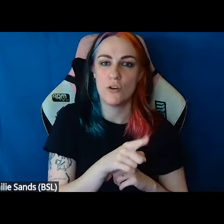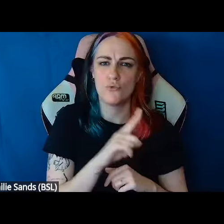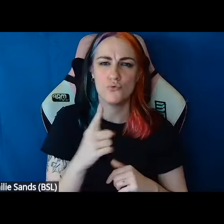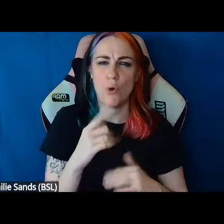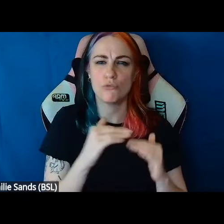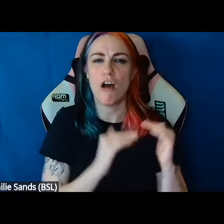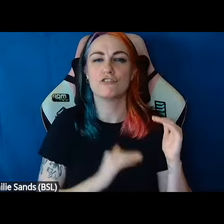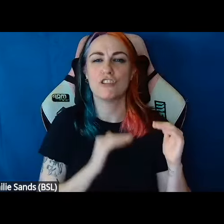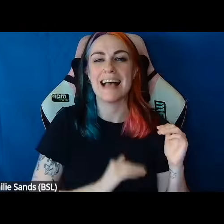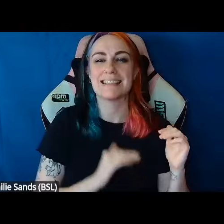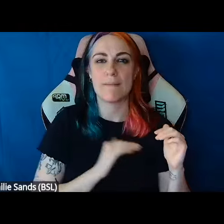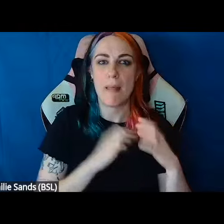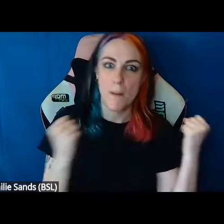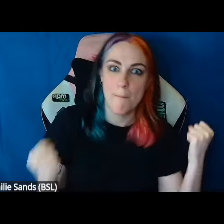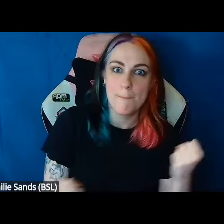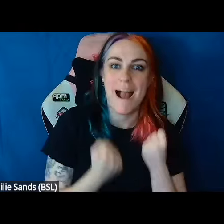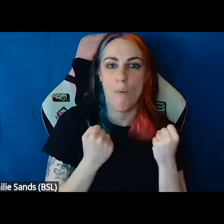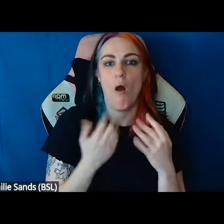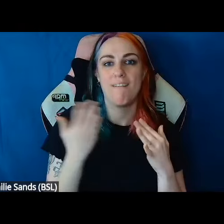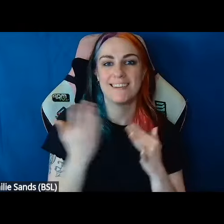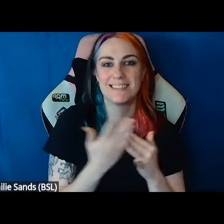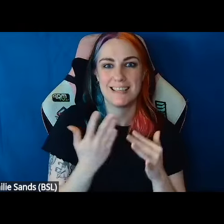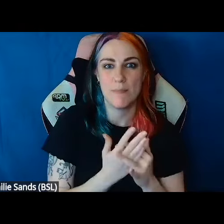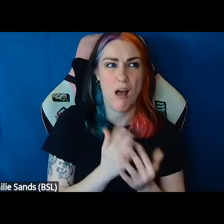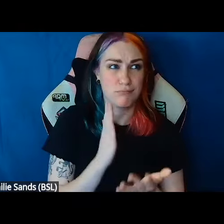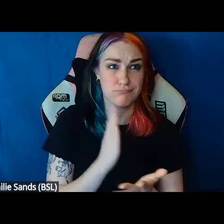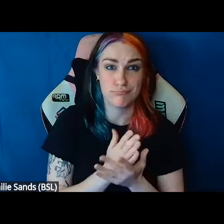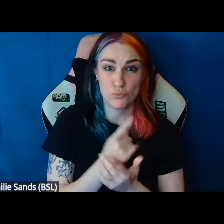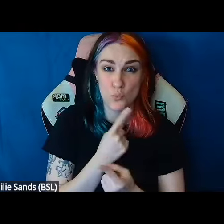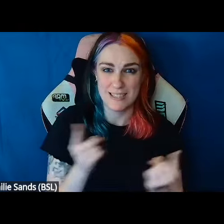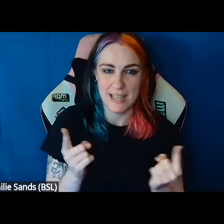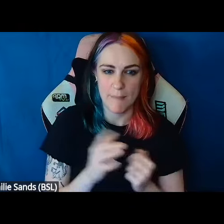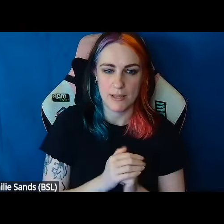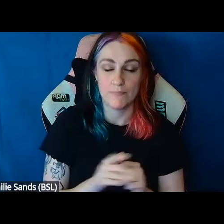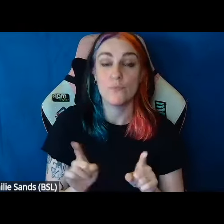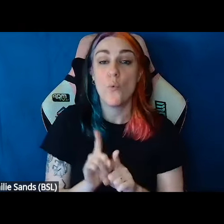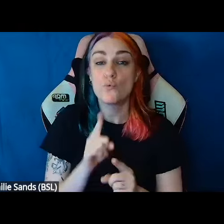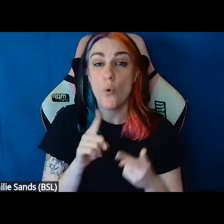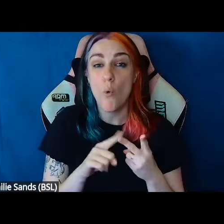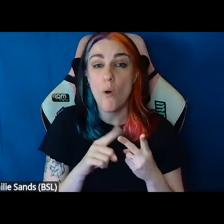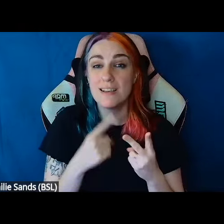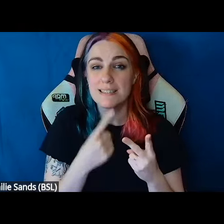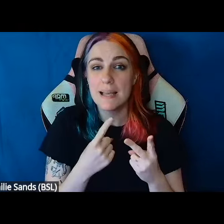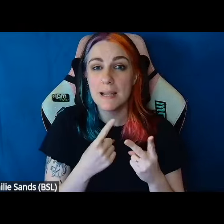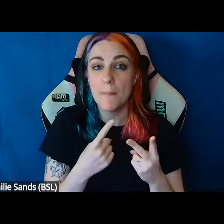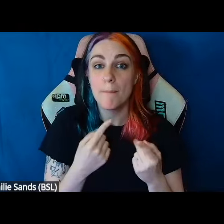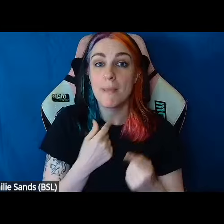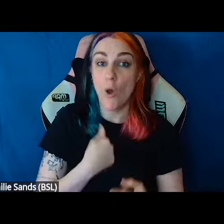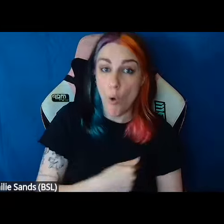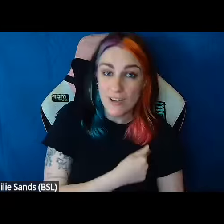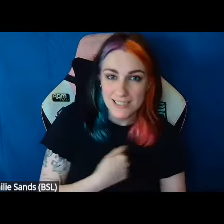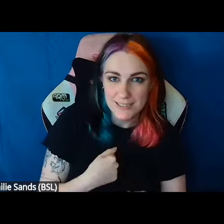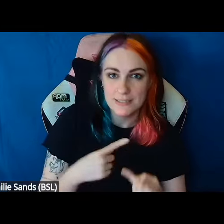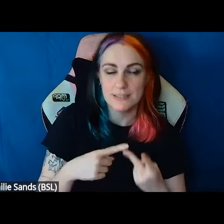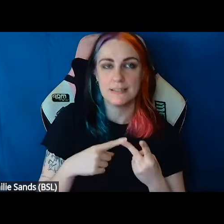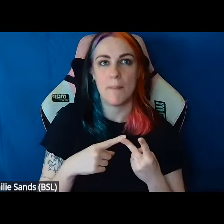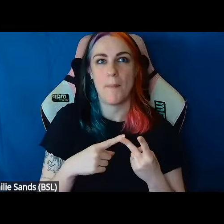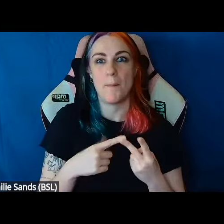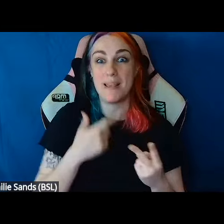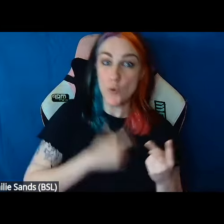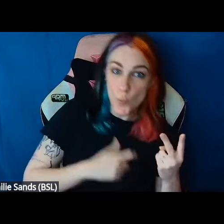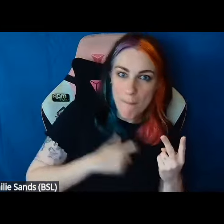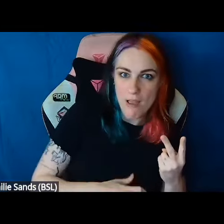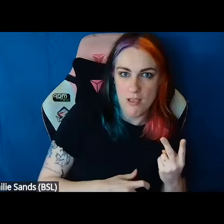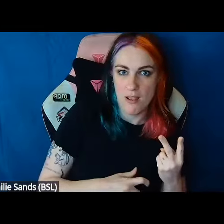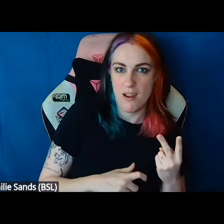And it's such a true statement. He also said, be honest, be human, and,